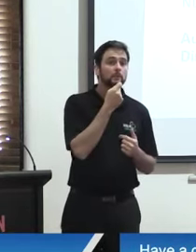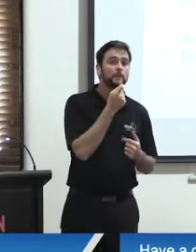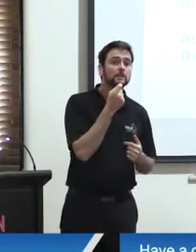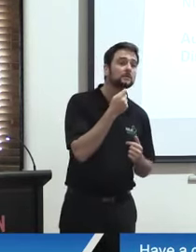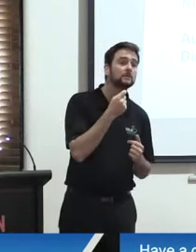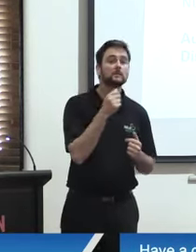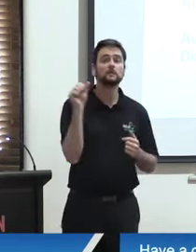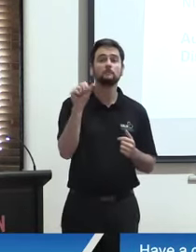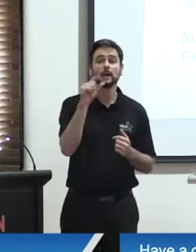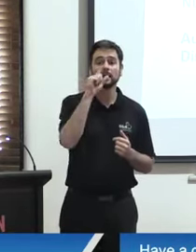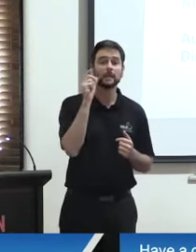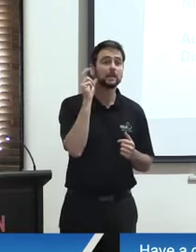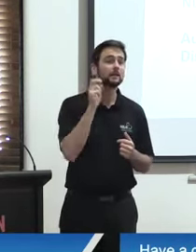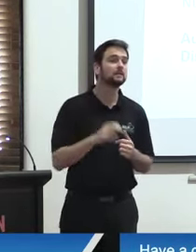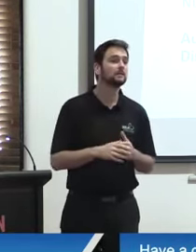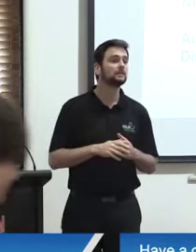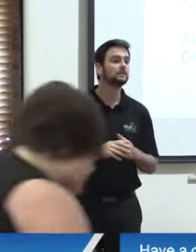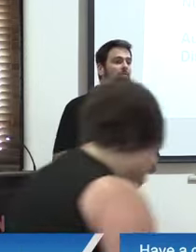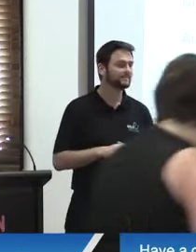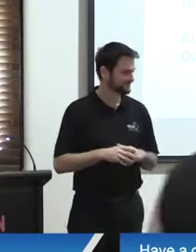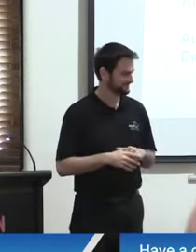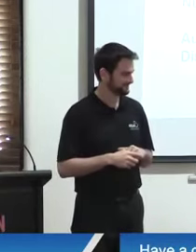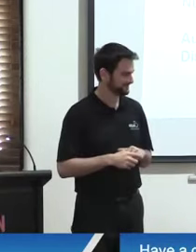right? Hello, hello, hello.